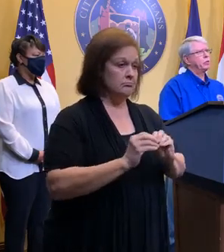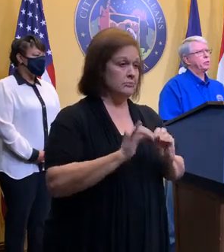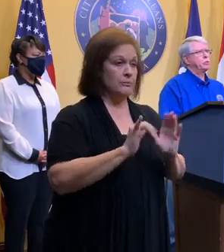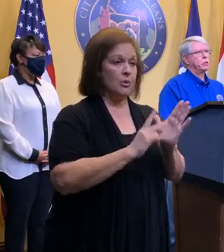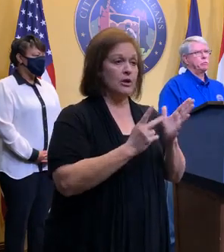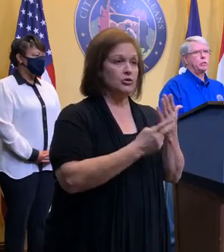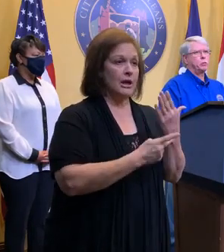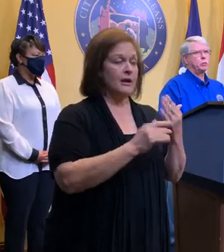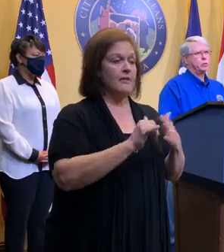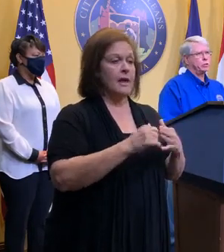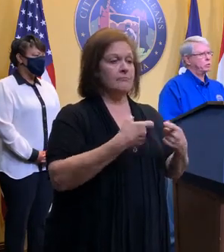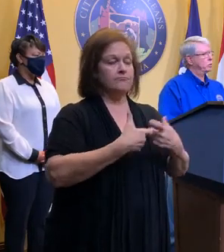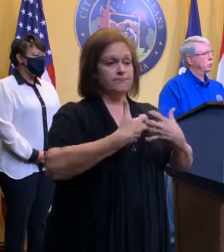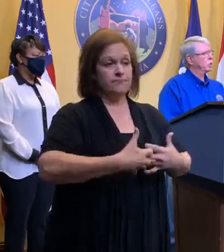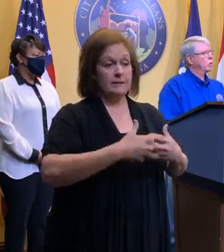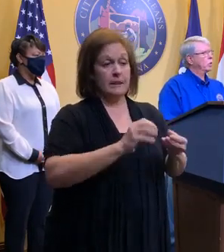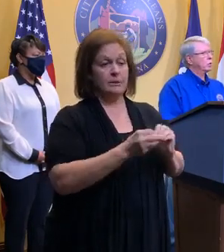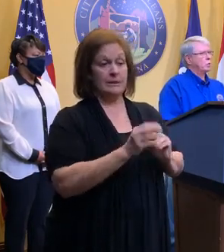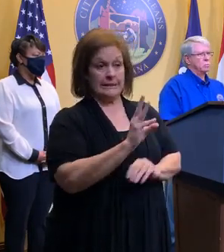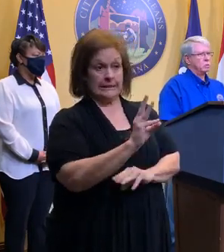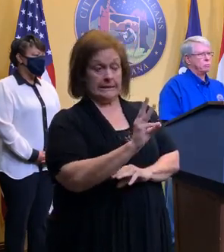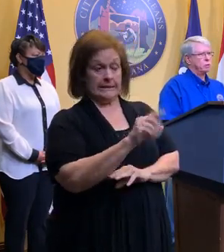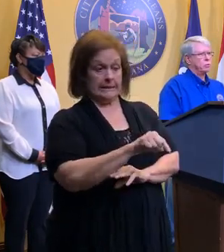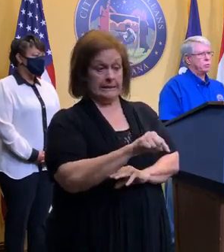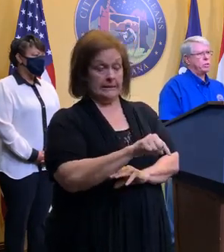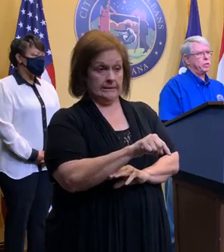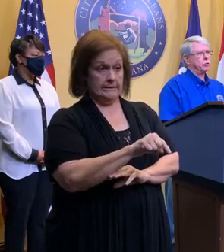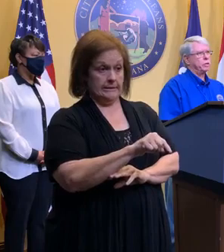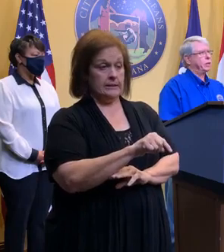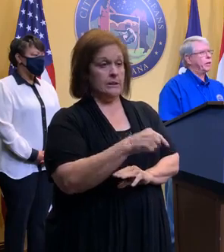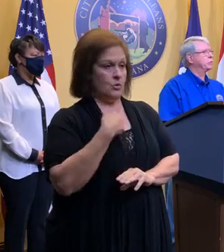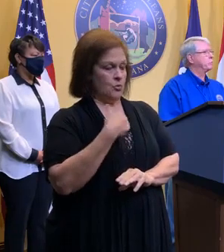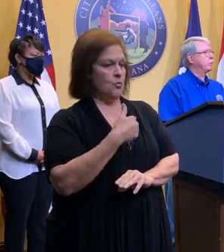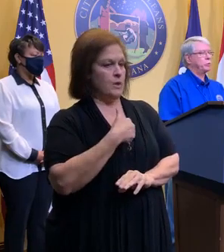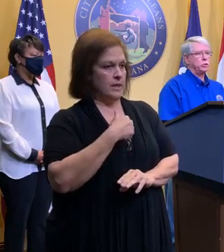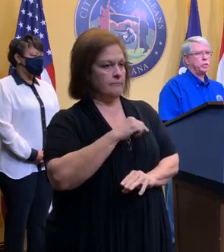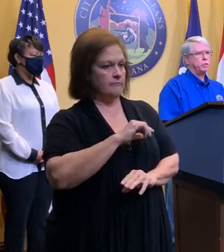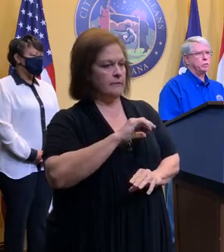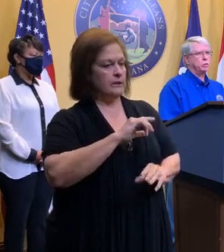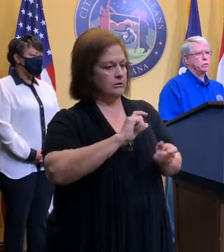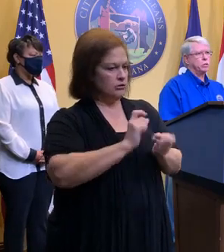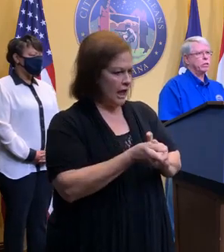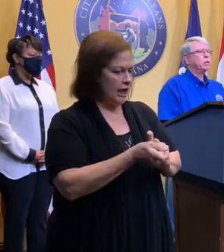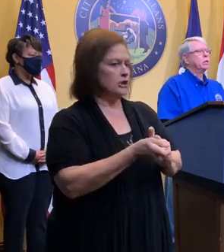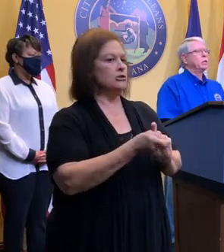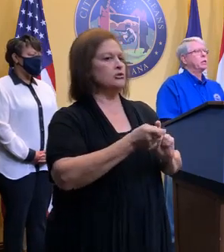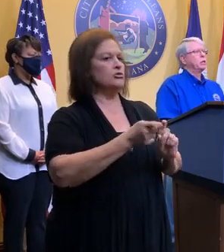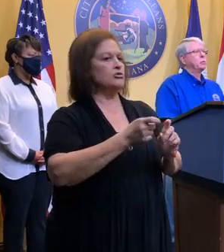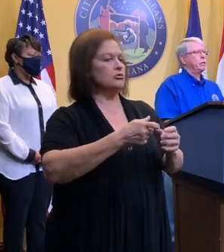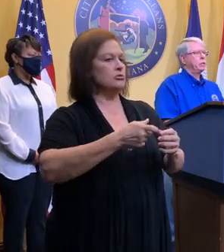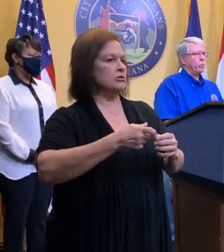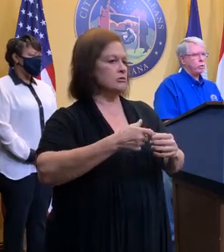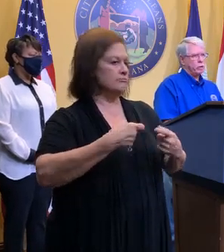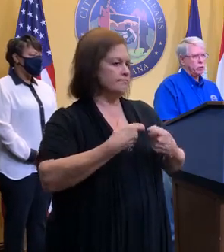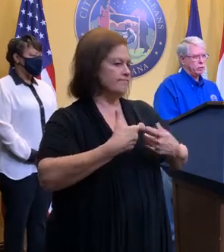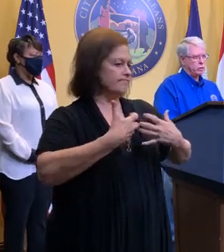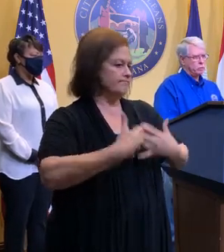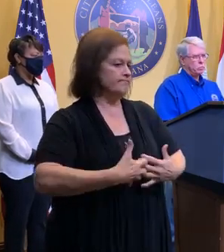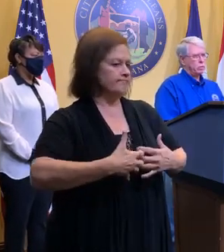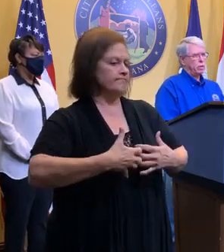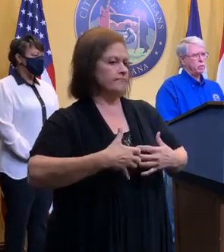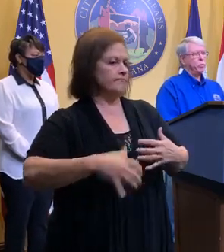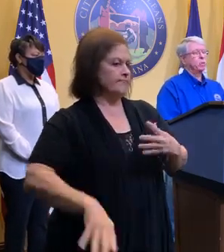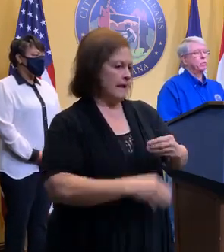is connecting turbo generator number 6 to a frequency changer at the Carrollton Frequency Changer Facility. Again, that